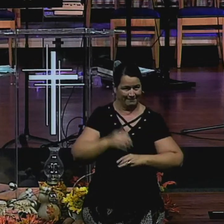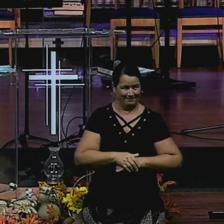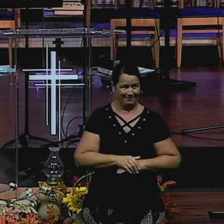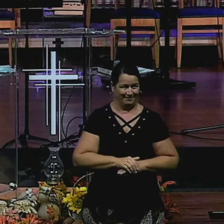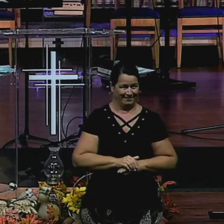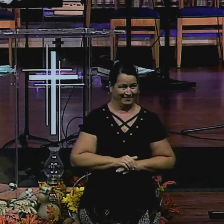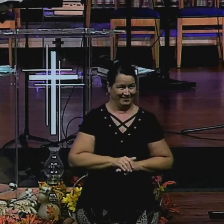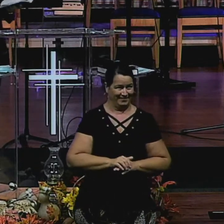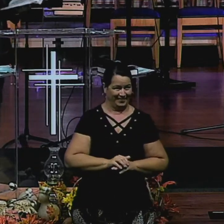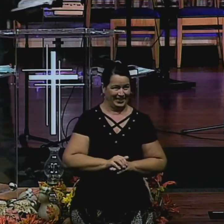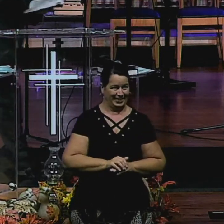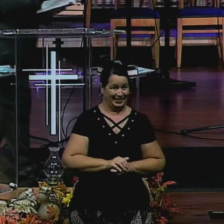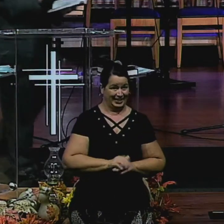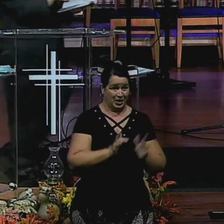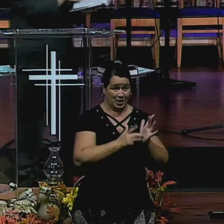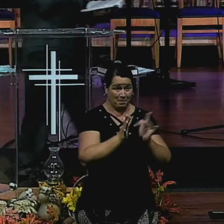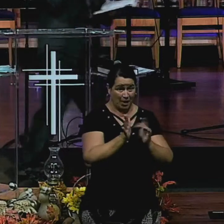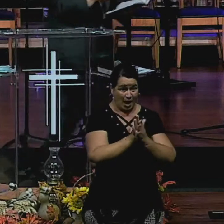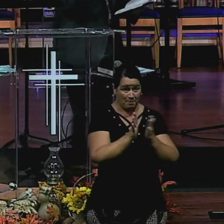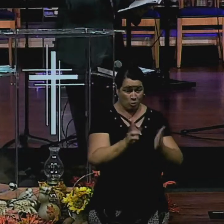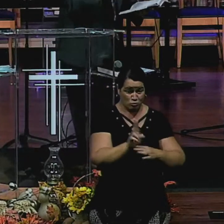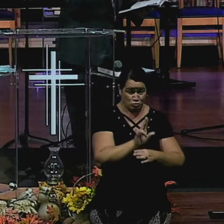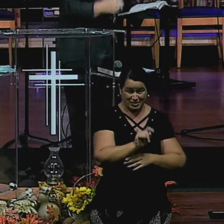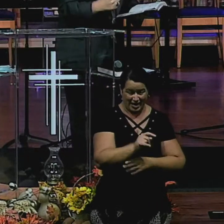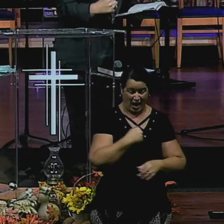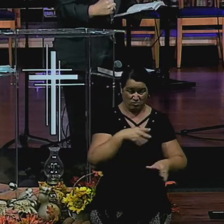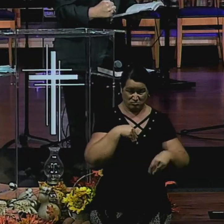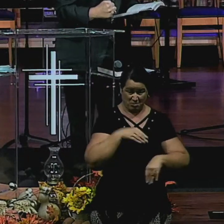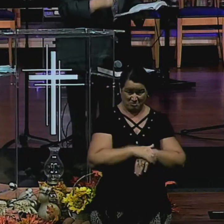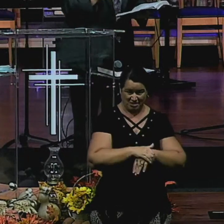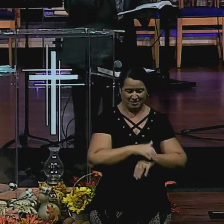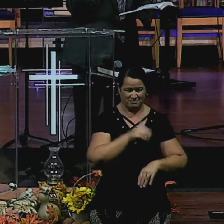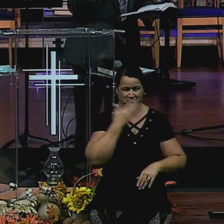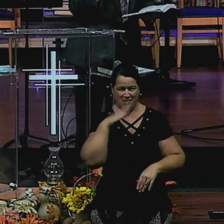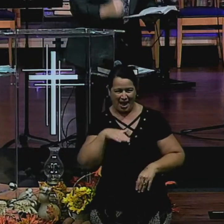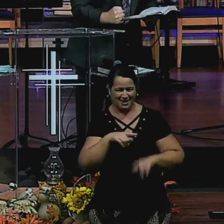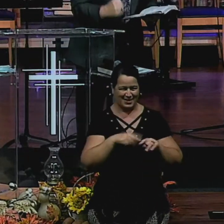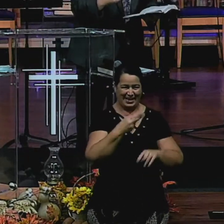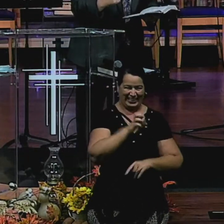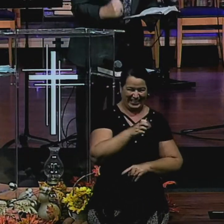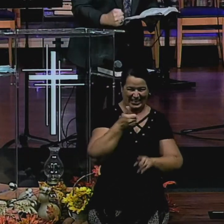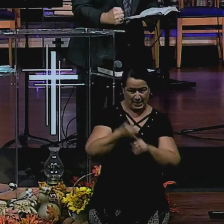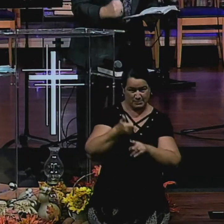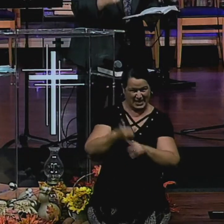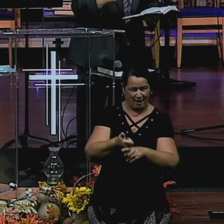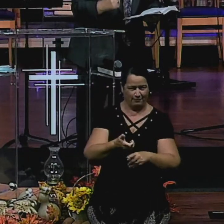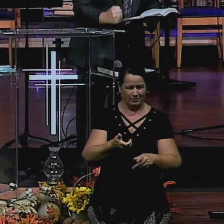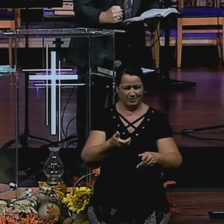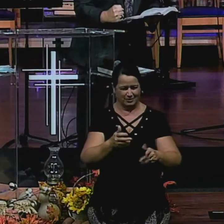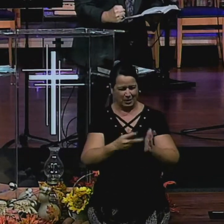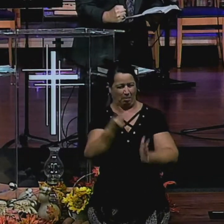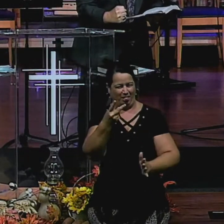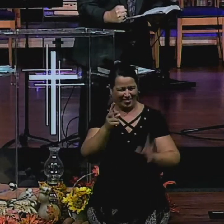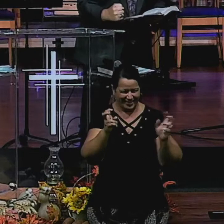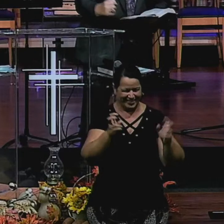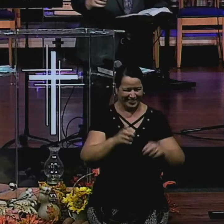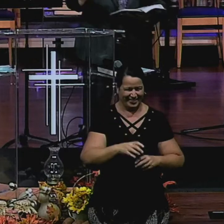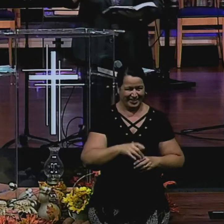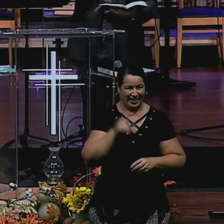good English. The Bible uses it, I'm going with it. He himself is the propitiation for our